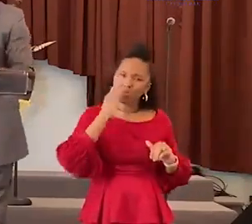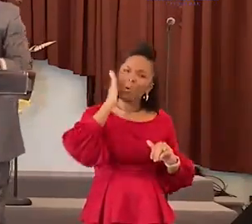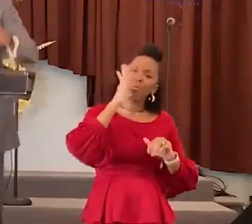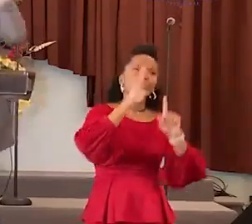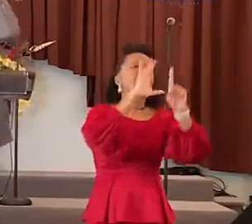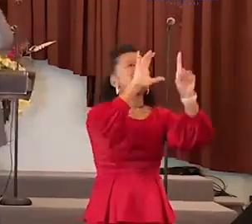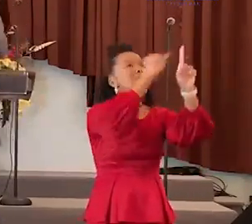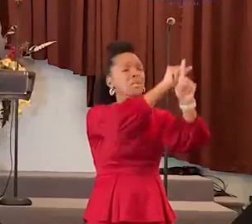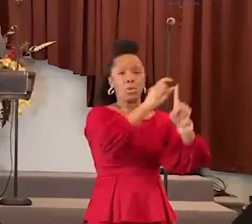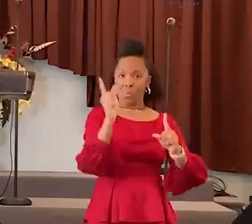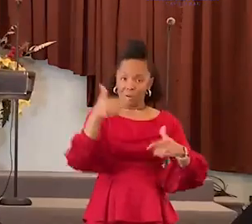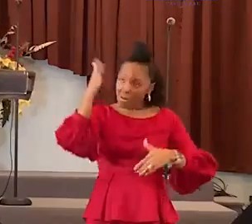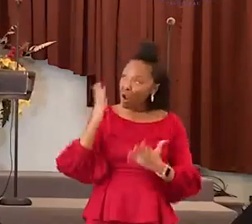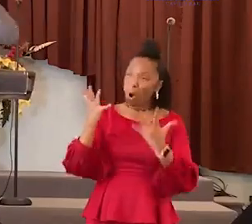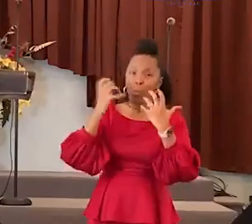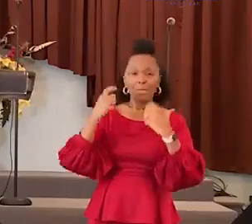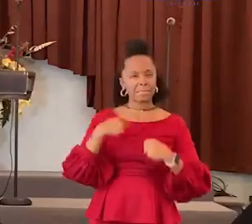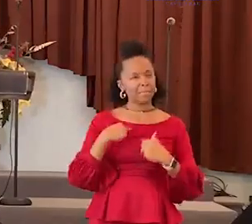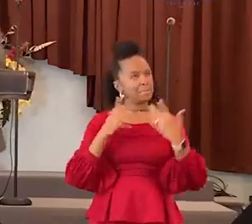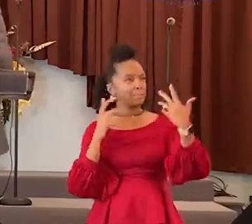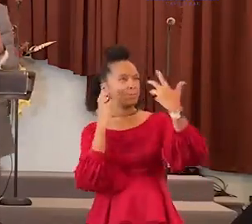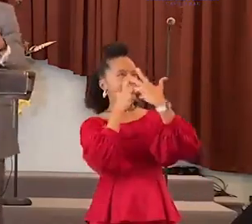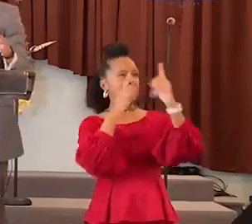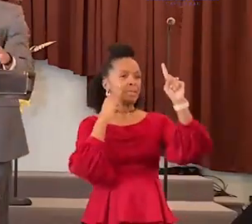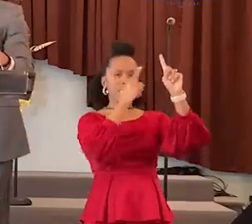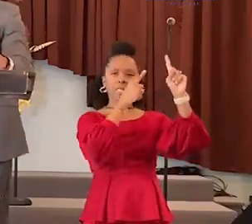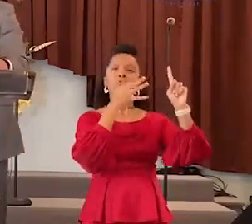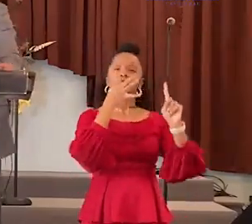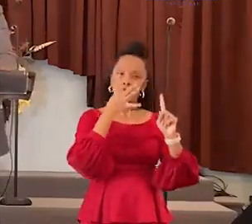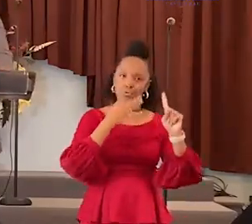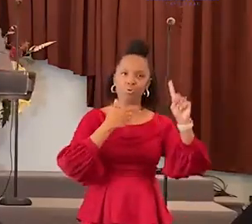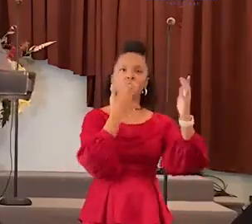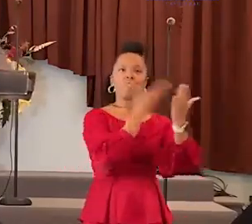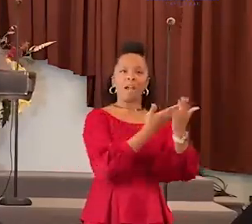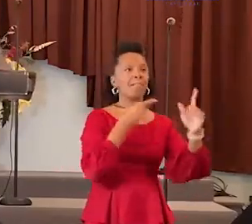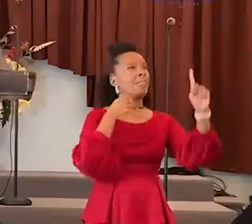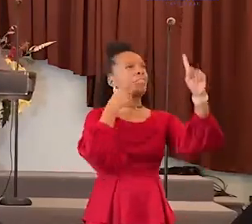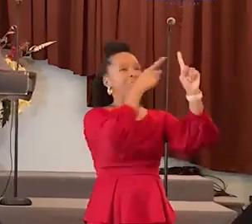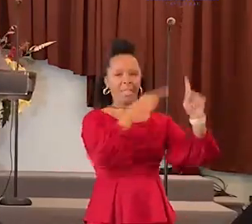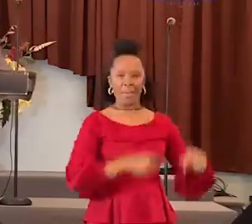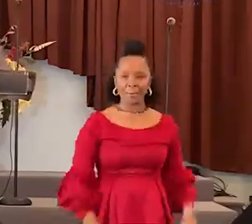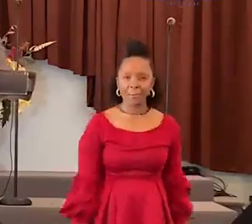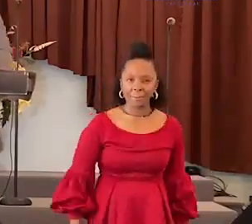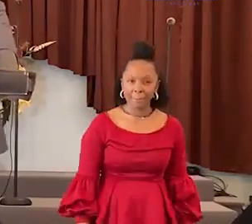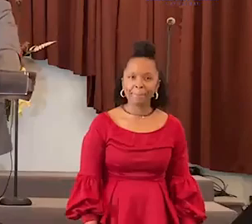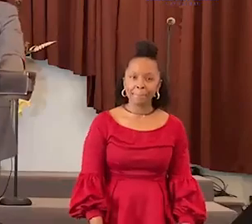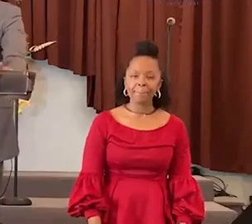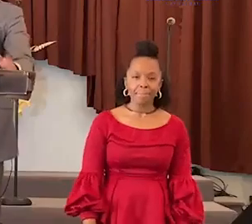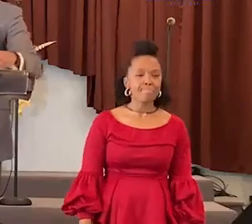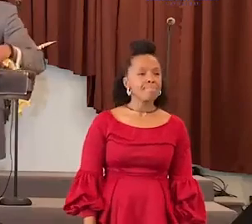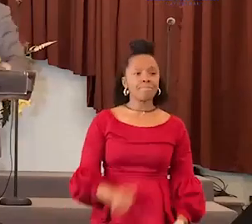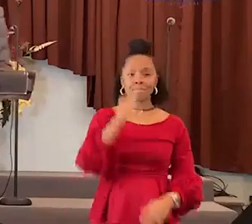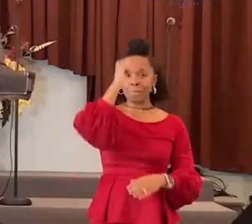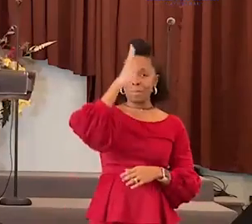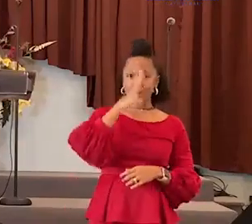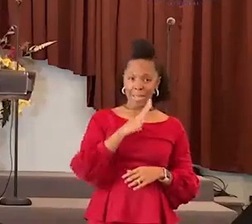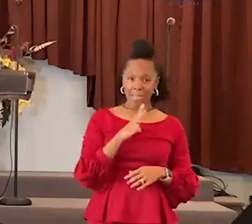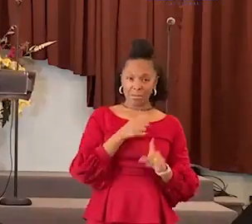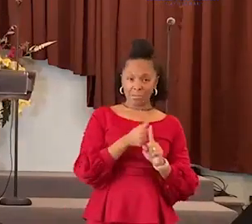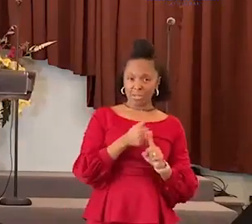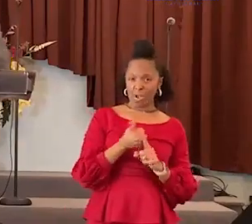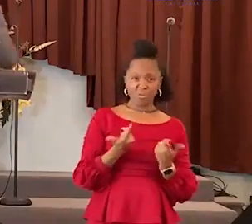me to be. I'm almost there. This man was minding his own business, going from Jerusalem